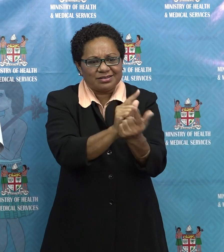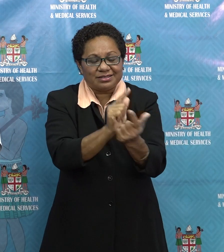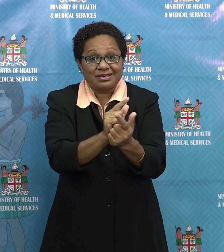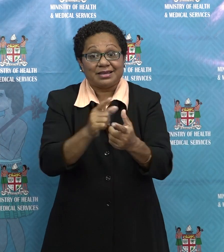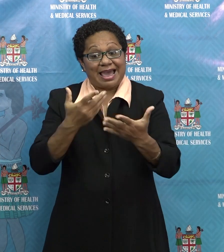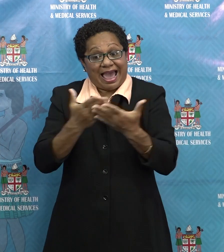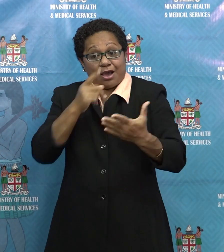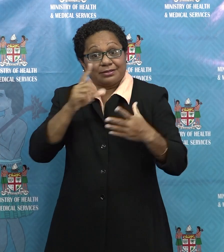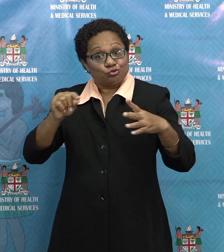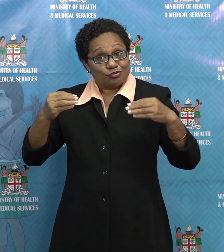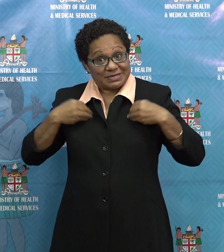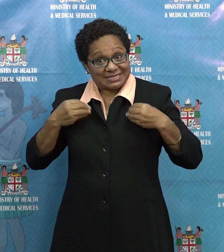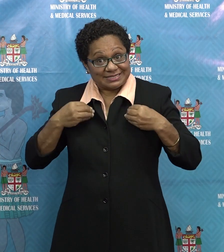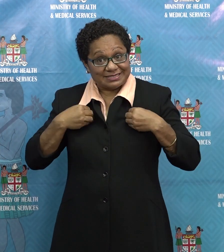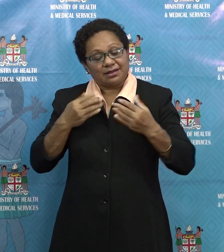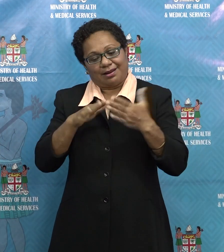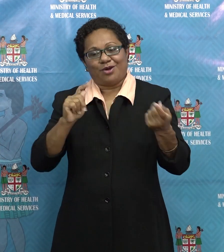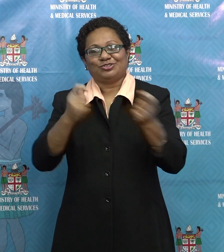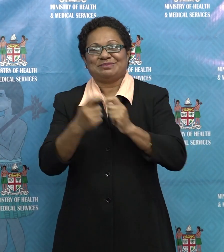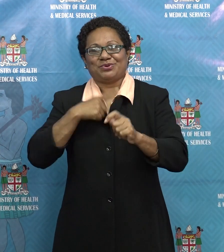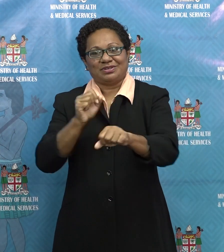business, and Fiji must change with the world.